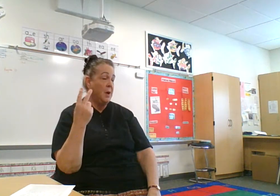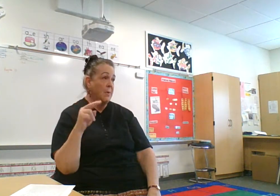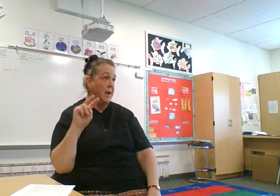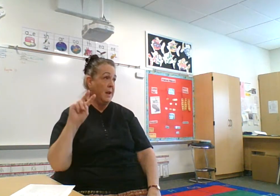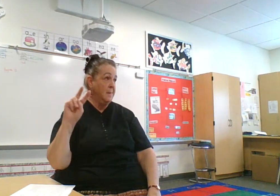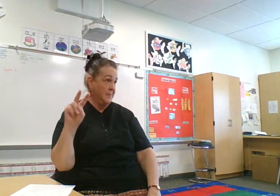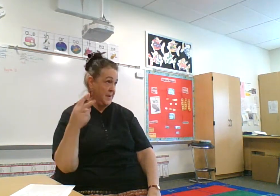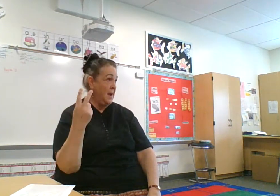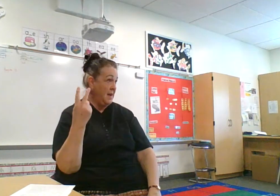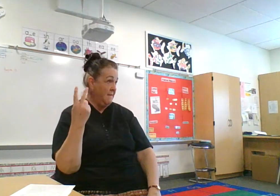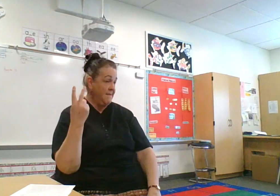already.